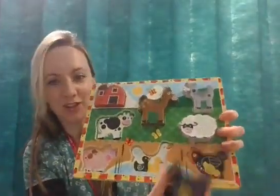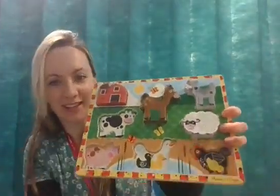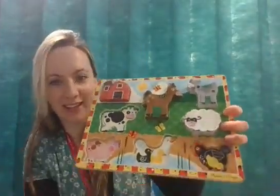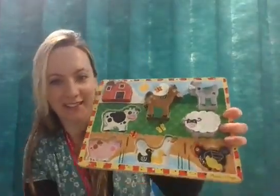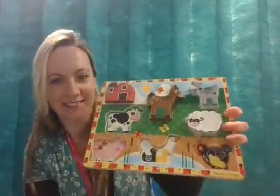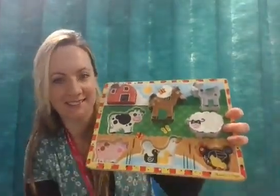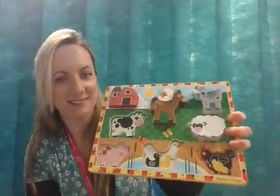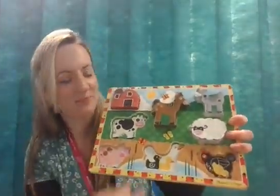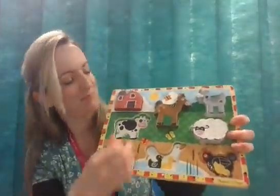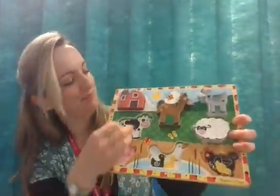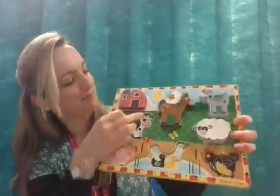Chicken.